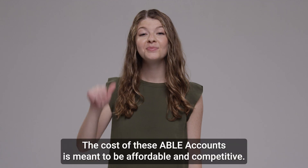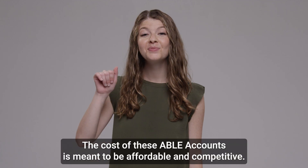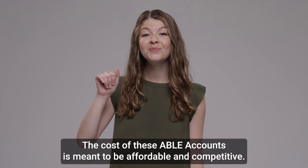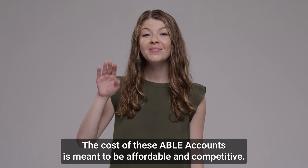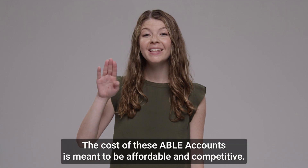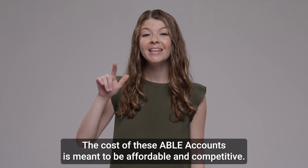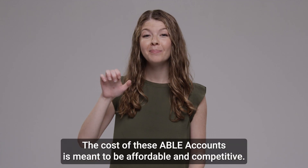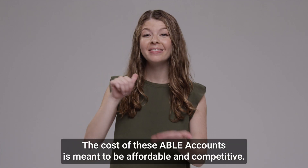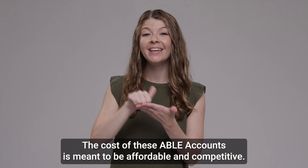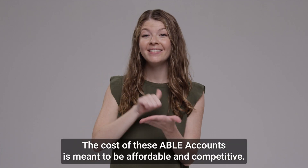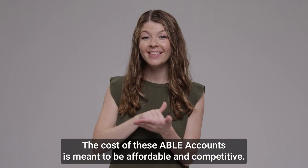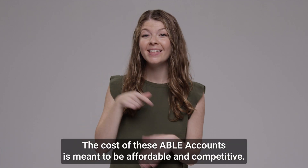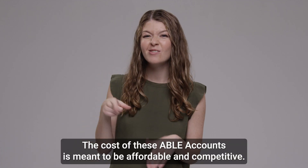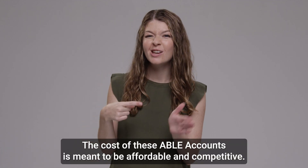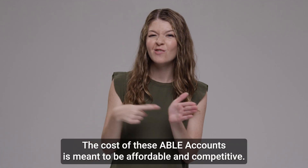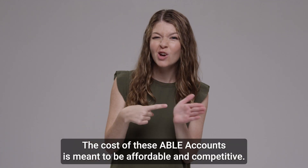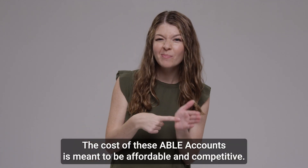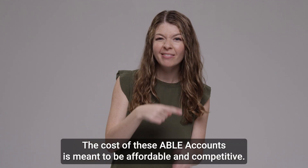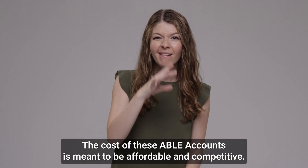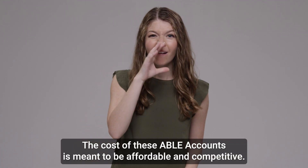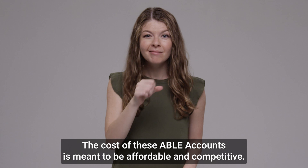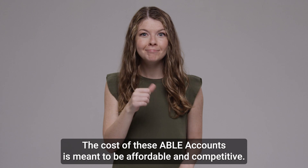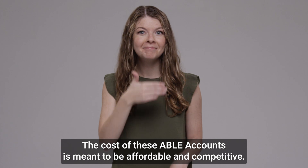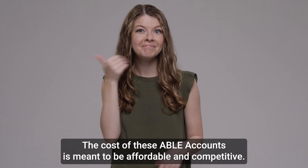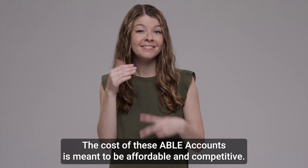The cost of these ABLE accounts is meant to be affordable and competitive.